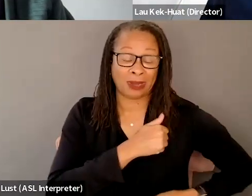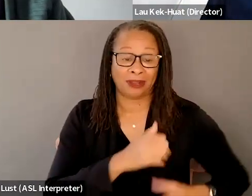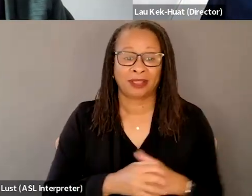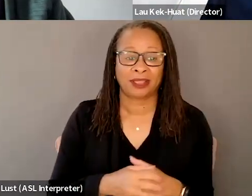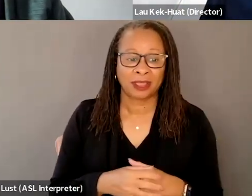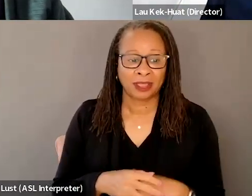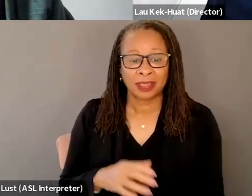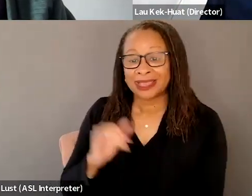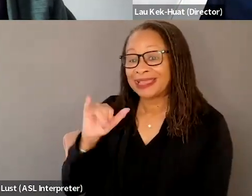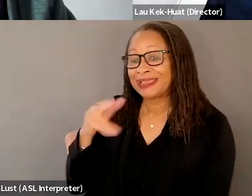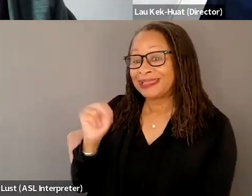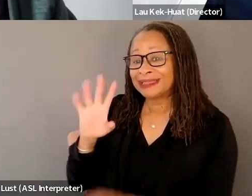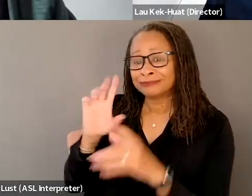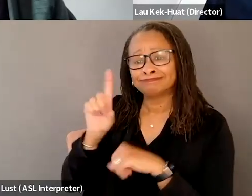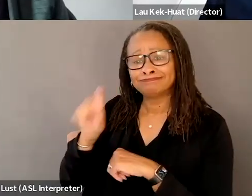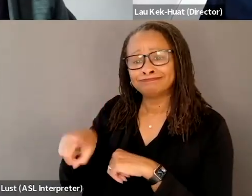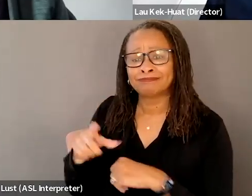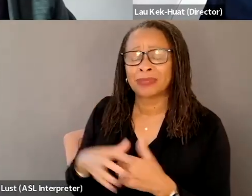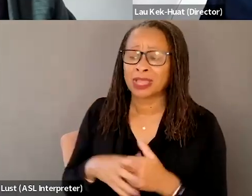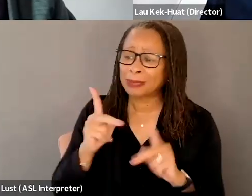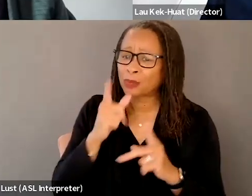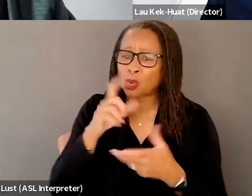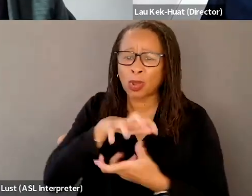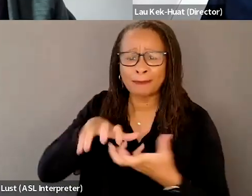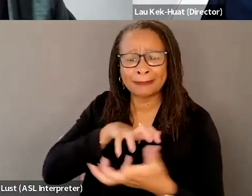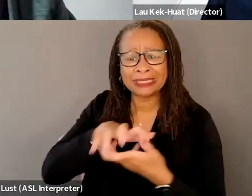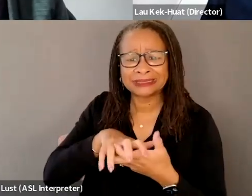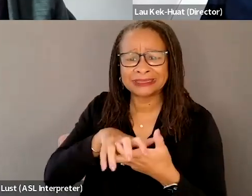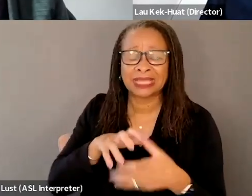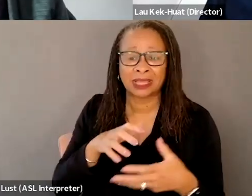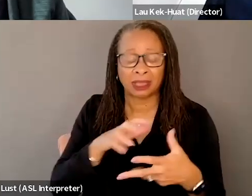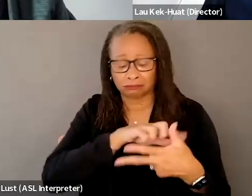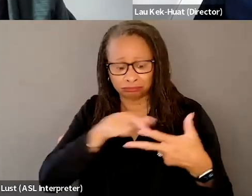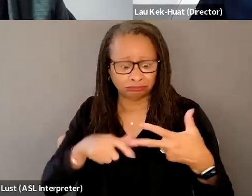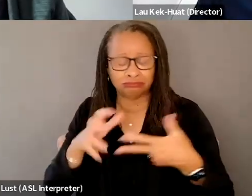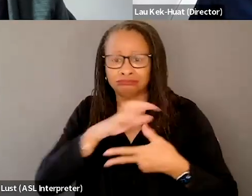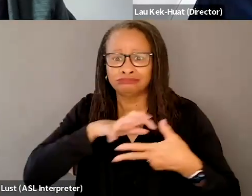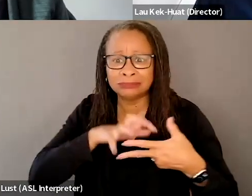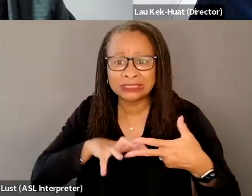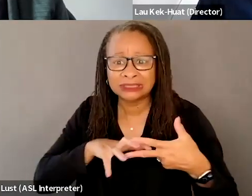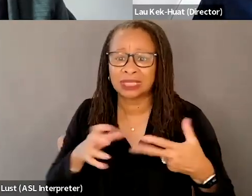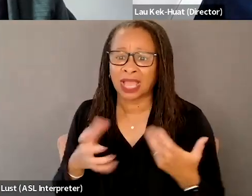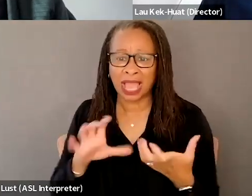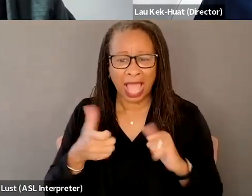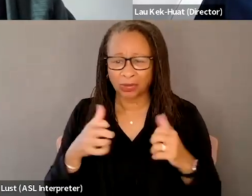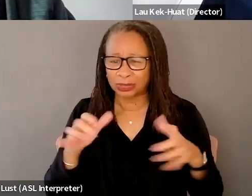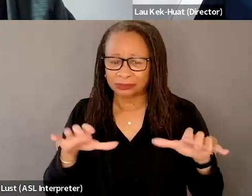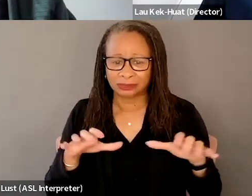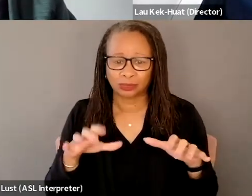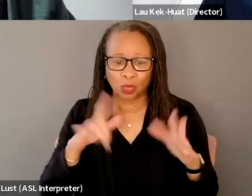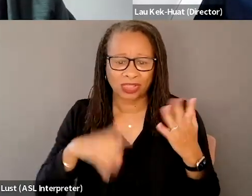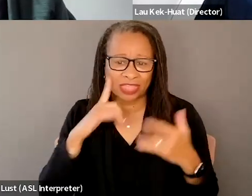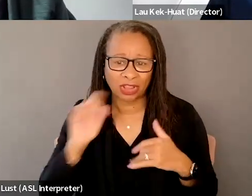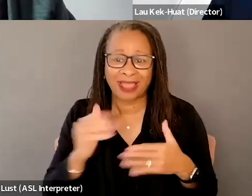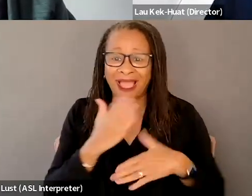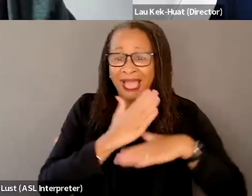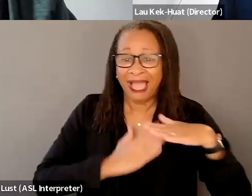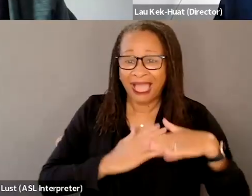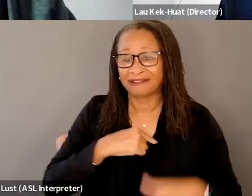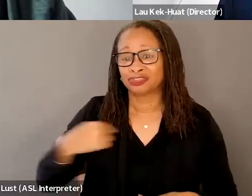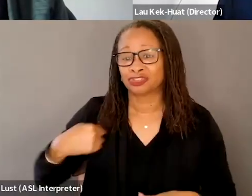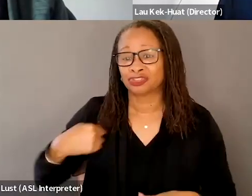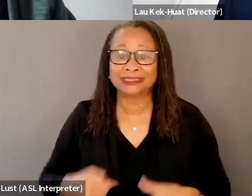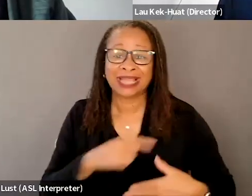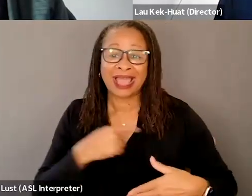who were mixed race treated? The Peranakan, the people who were half Chinese, half Malay,